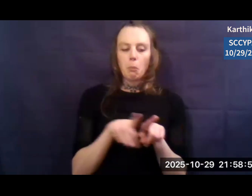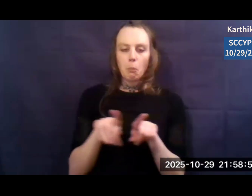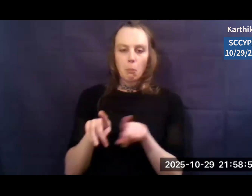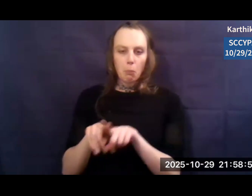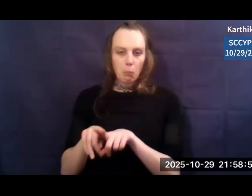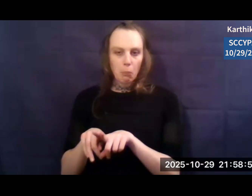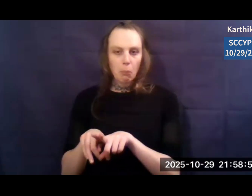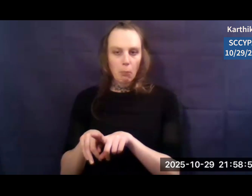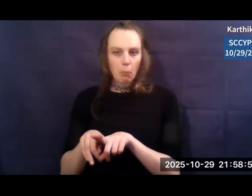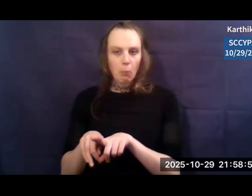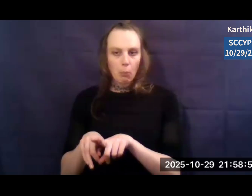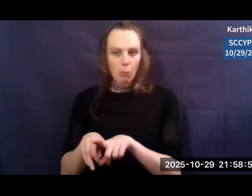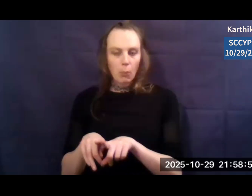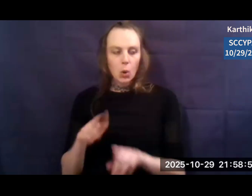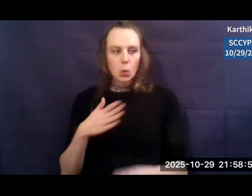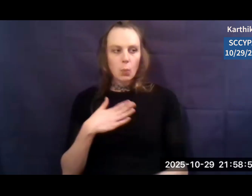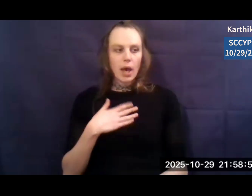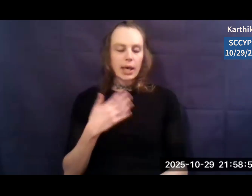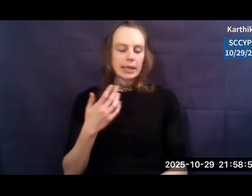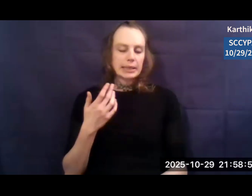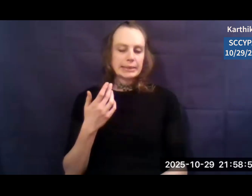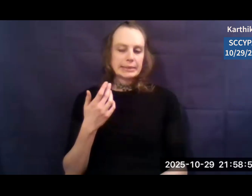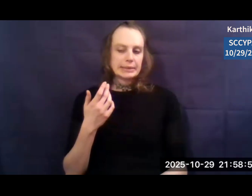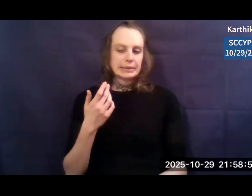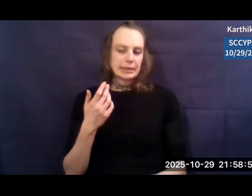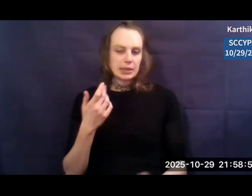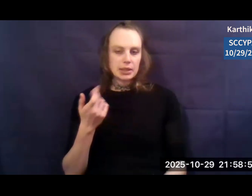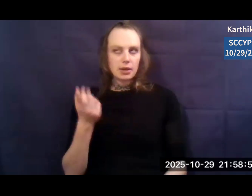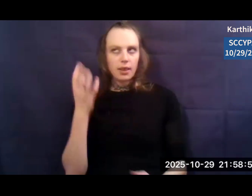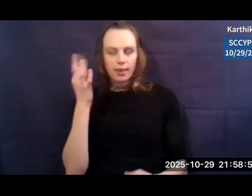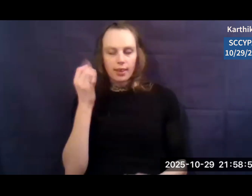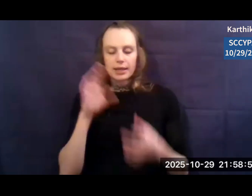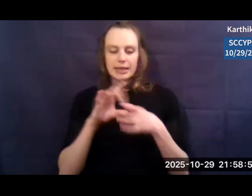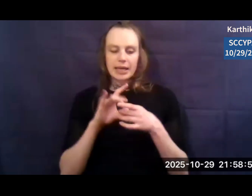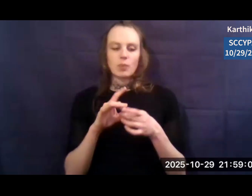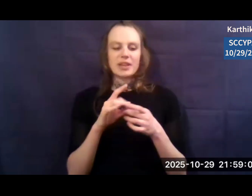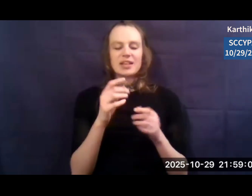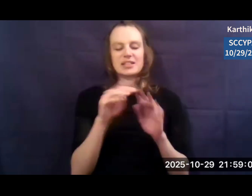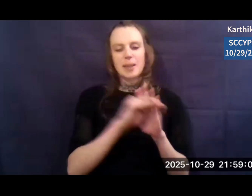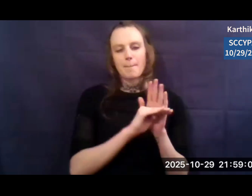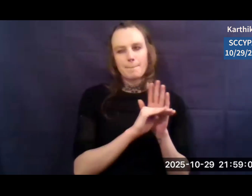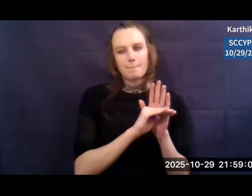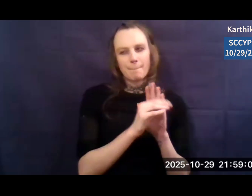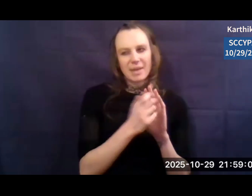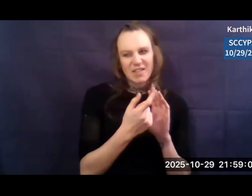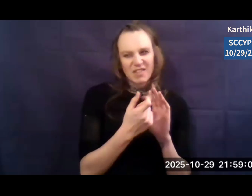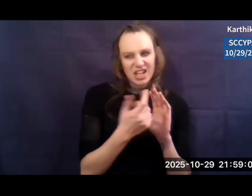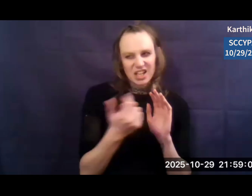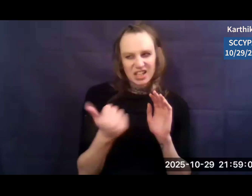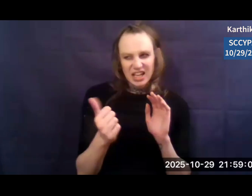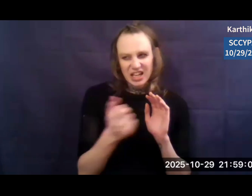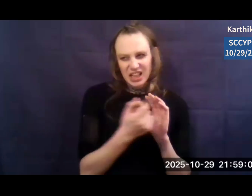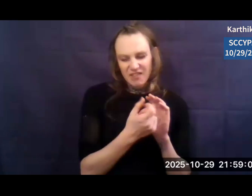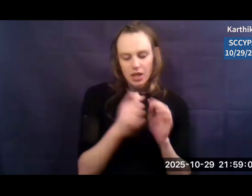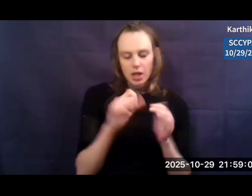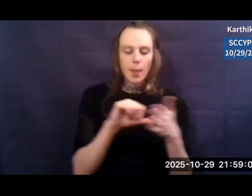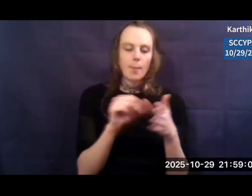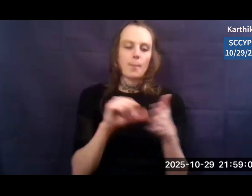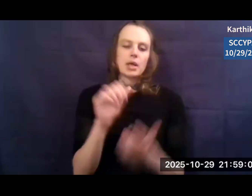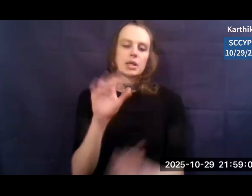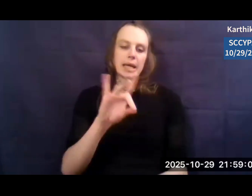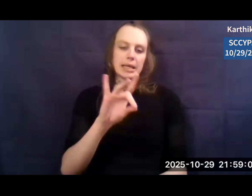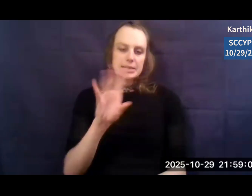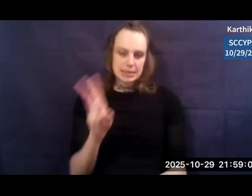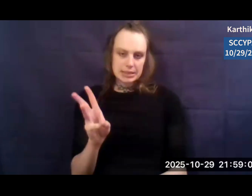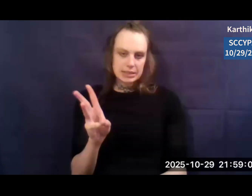associate with the 11th step. I think this is technically the 10th step in the book, starting on page 86. Um, at the bottom of the page, it